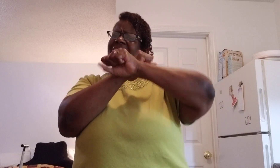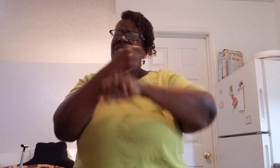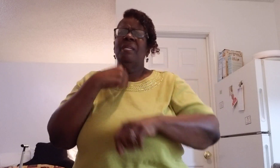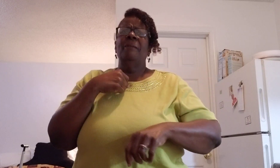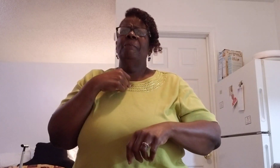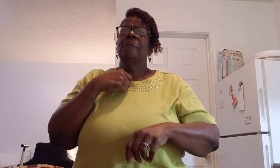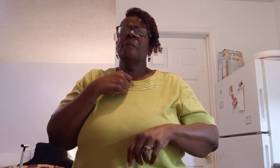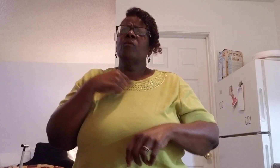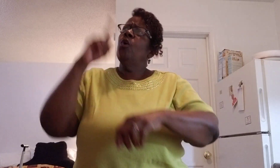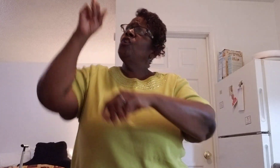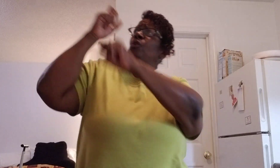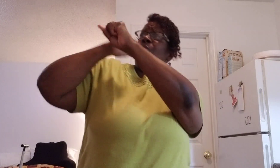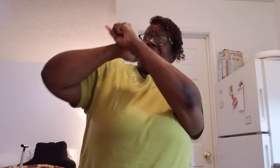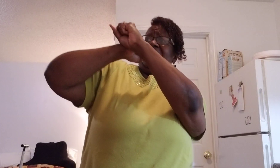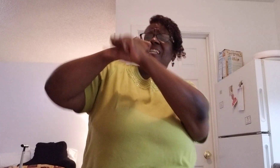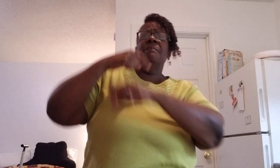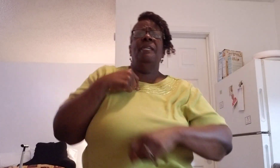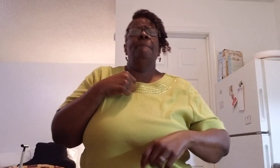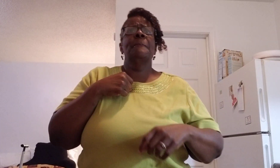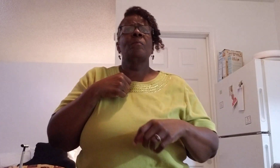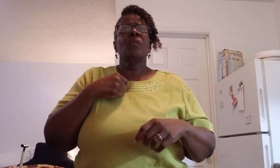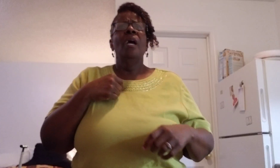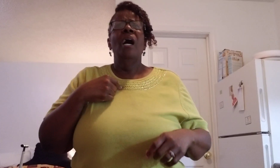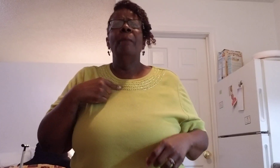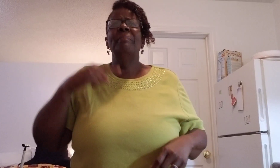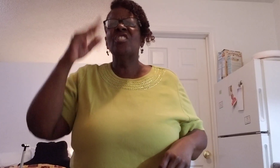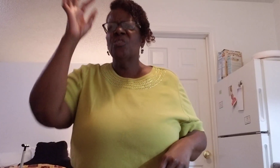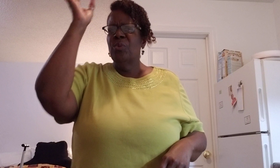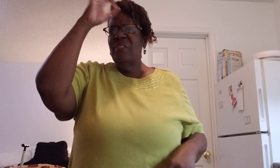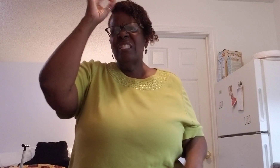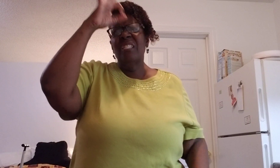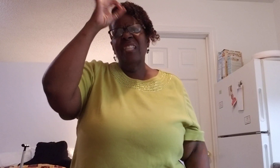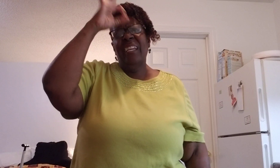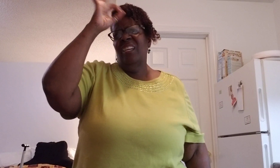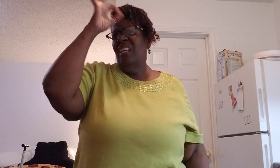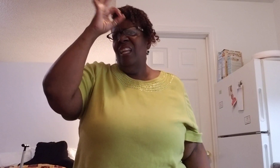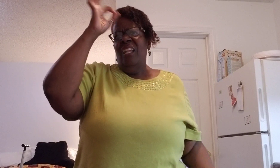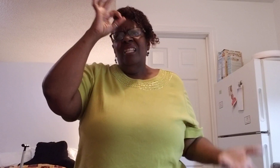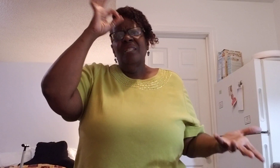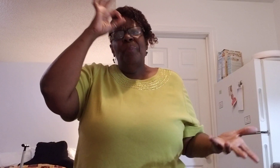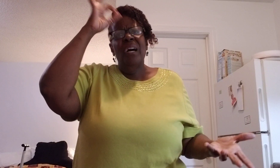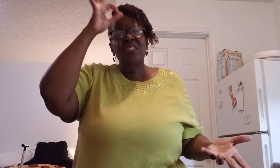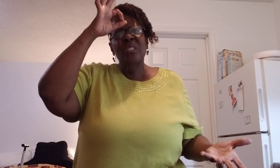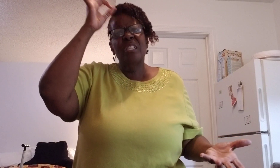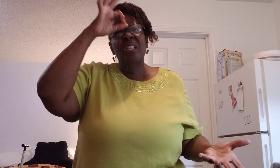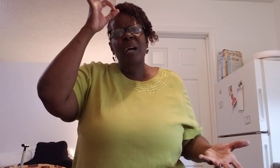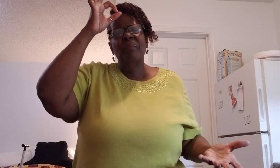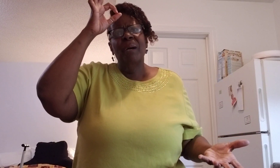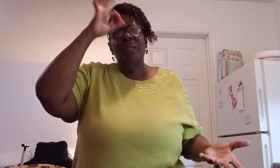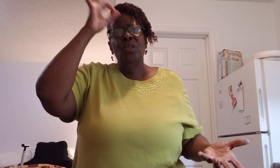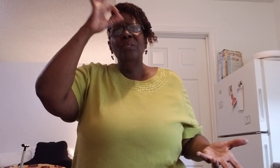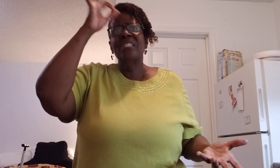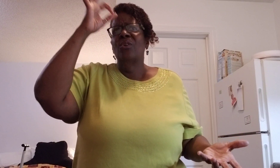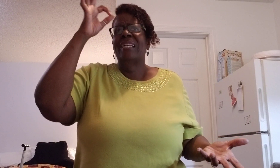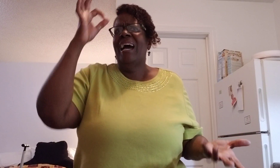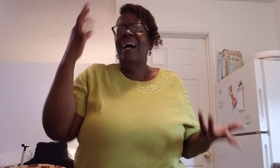me. Or you protect me. A mystery. This is like, it's a puzzle. I'm clueless on it. I don't